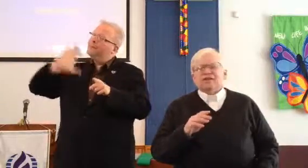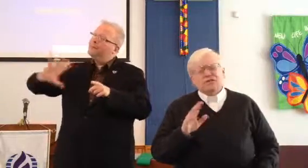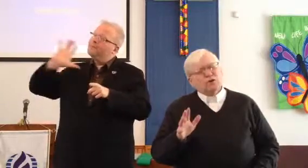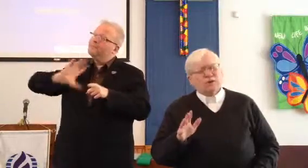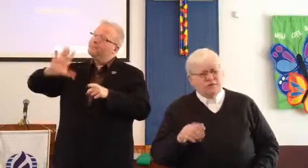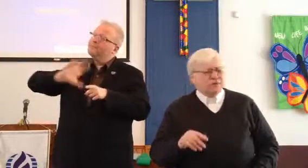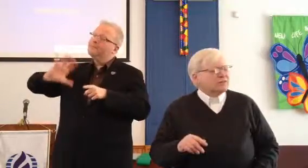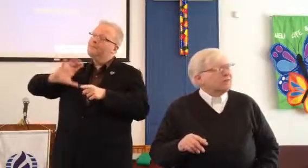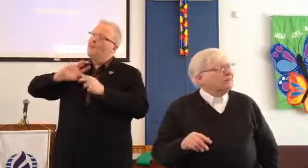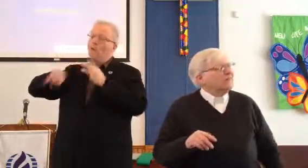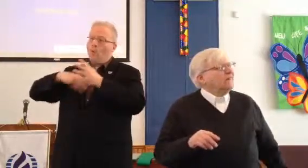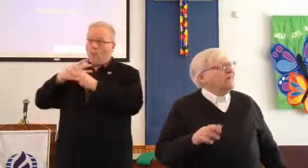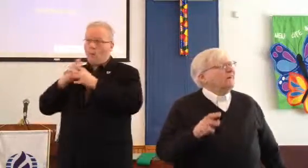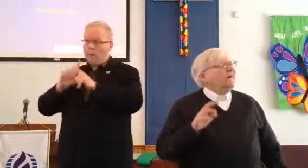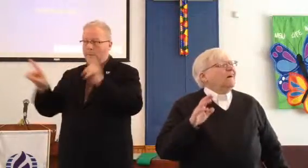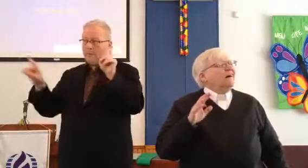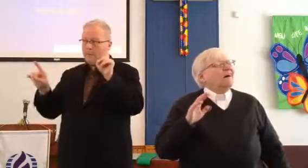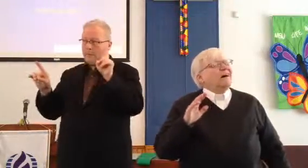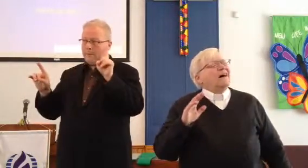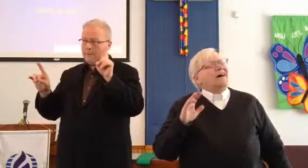before the last few hundred years,